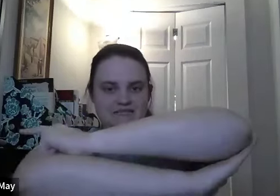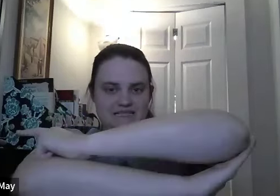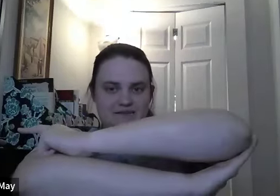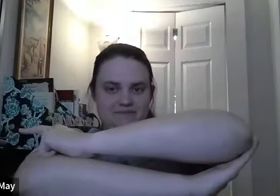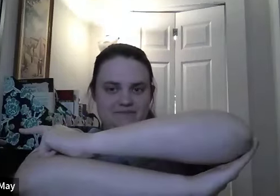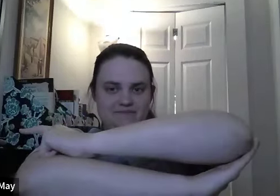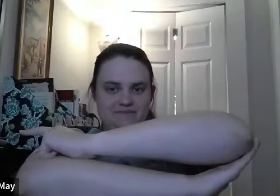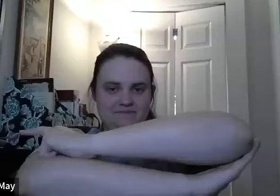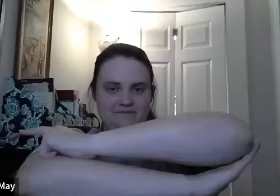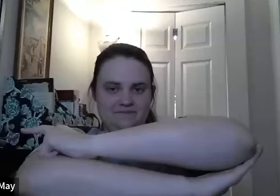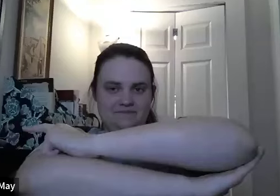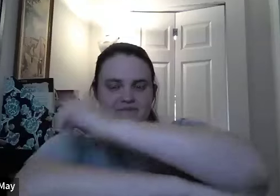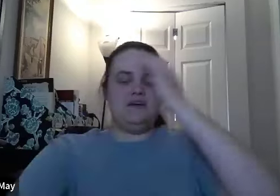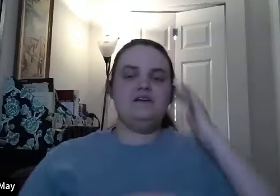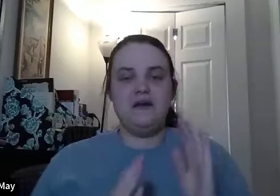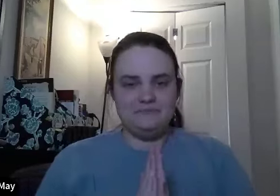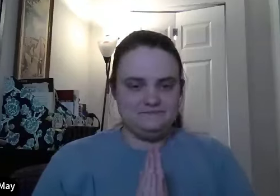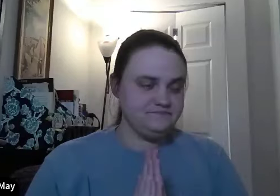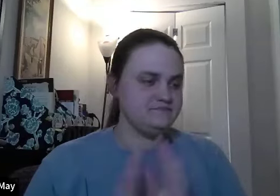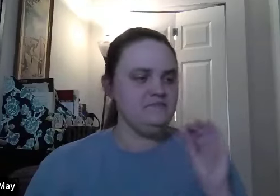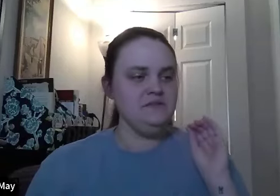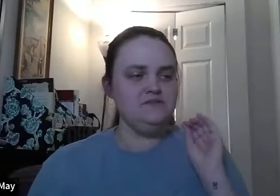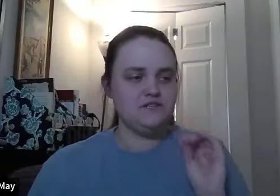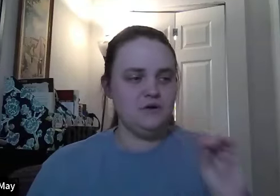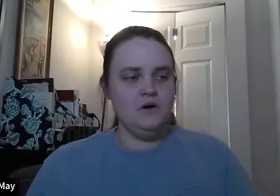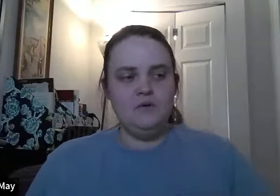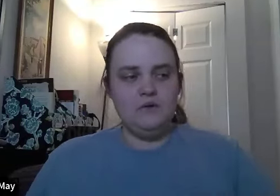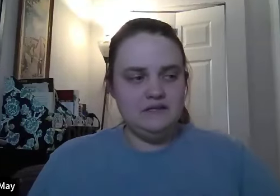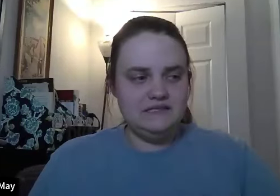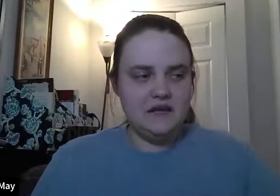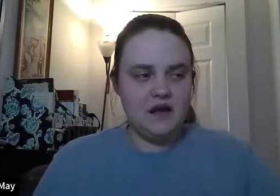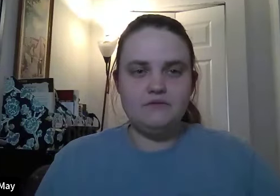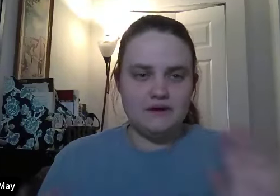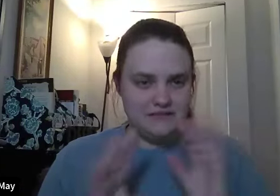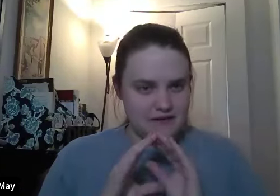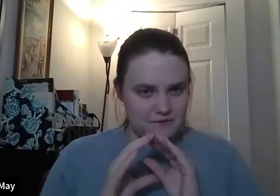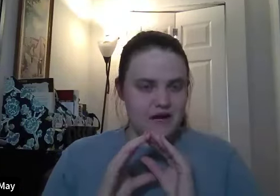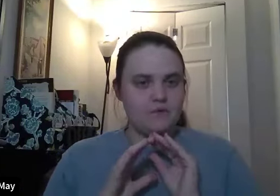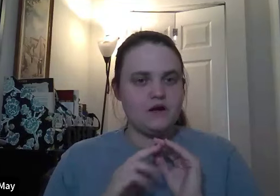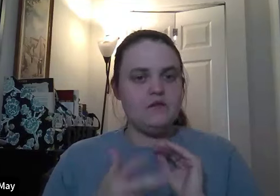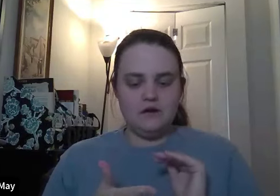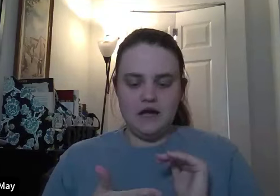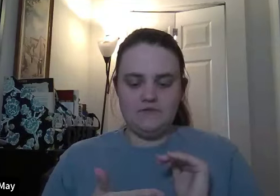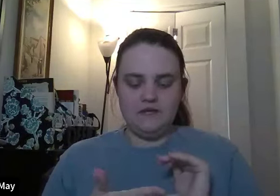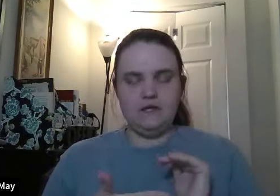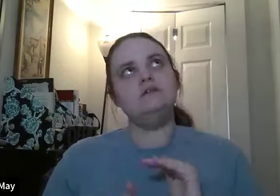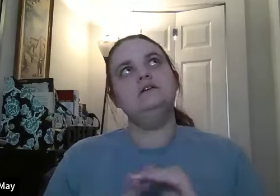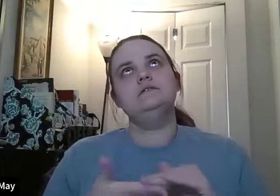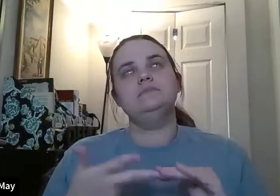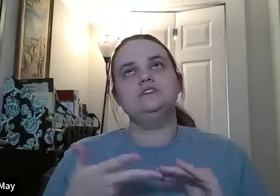Day. Okay. So we're gonna stay kind of around day for a minute, and we're gonna look at the